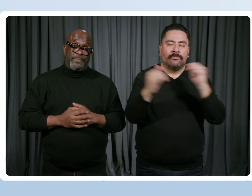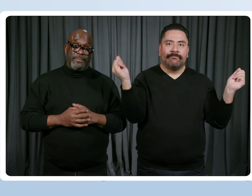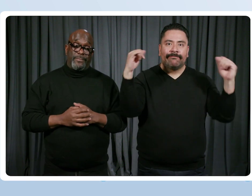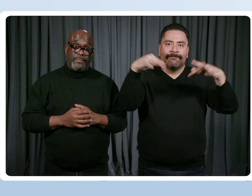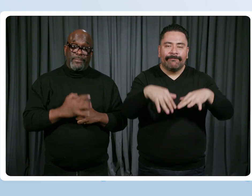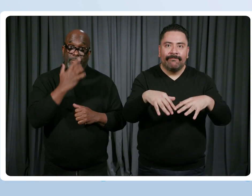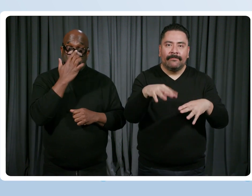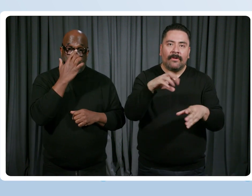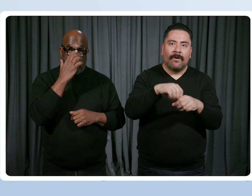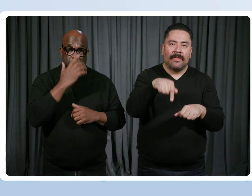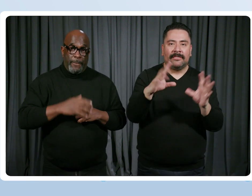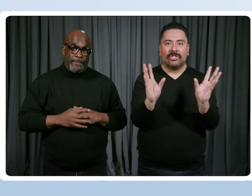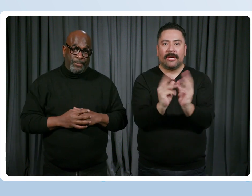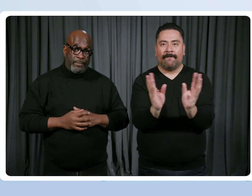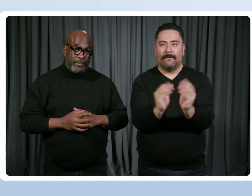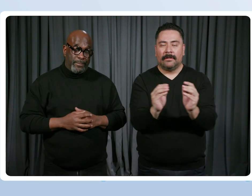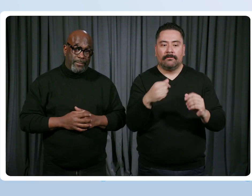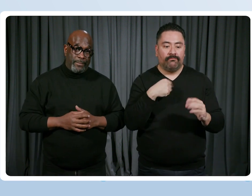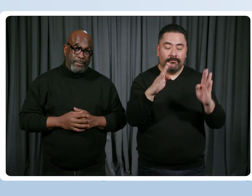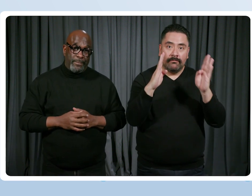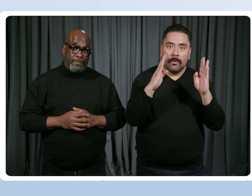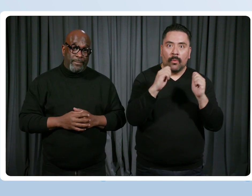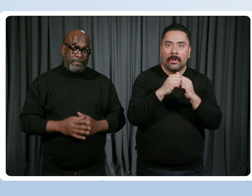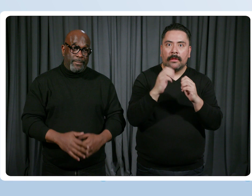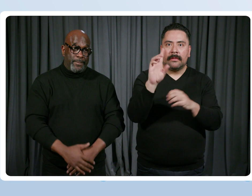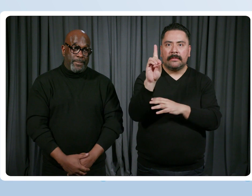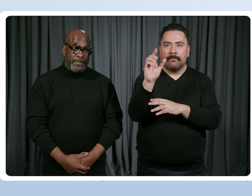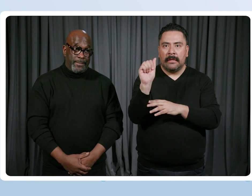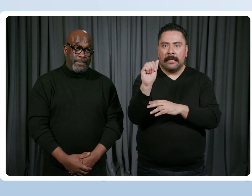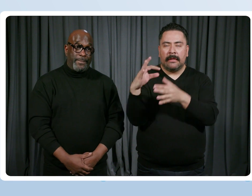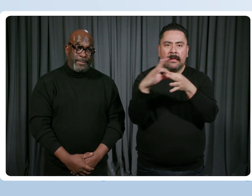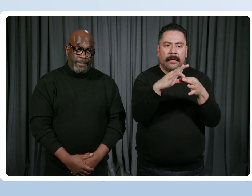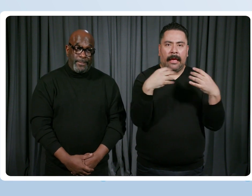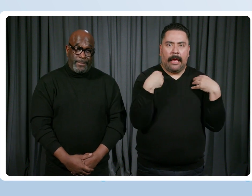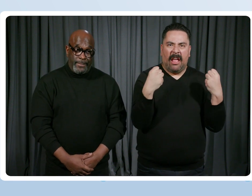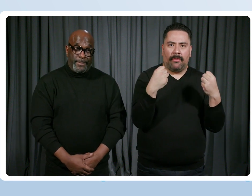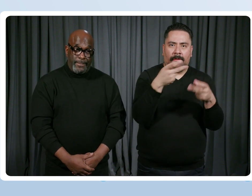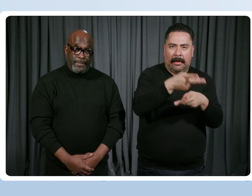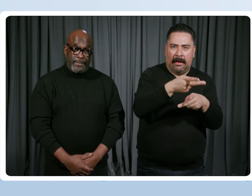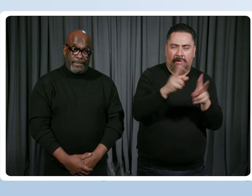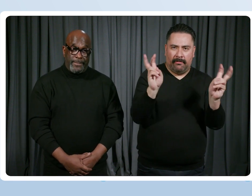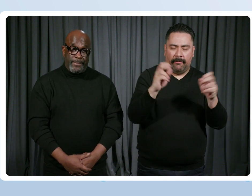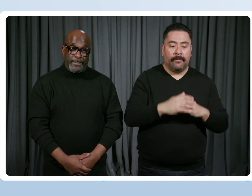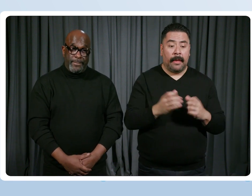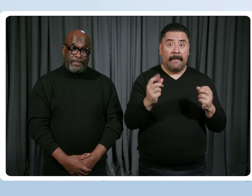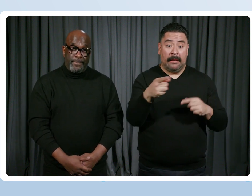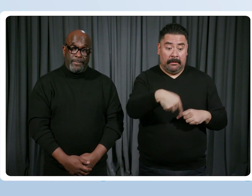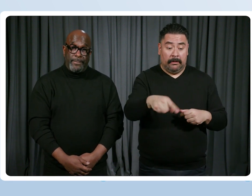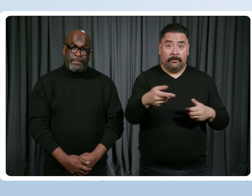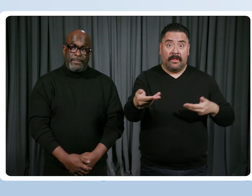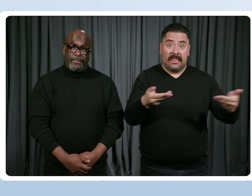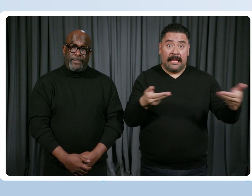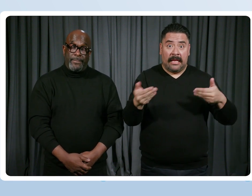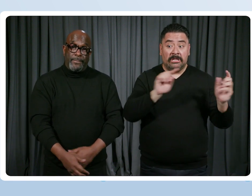to be a part of this conference, where we were focused on disability and healthcare. And many of the guests that